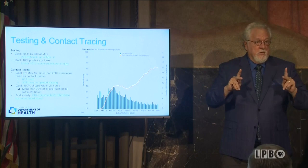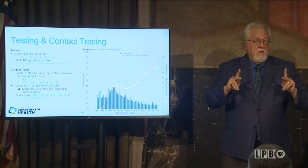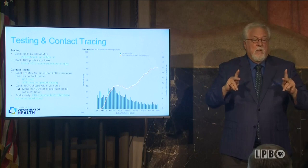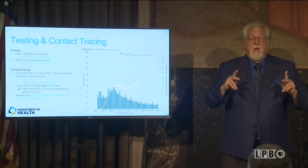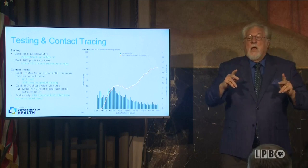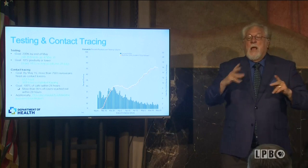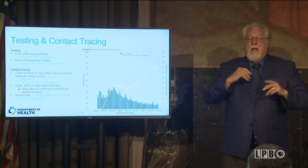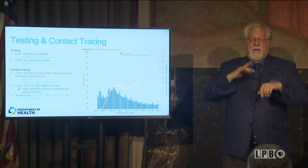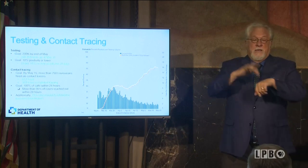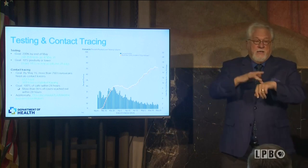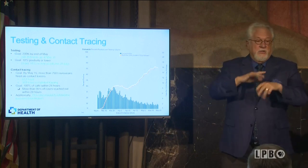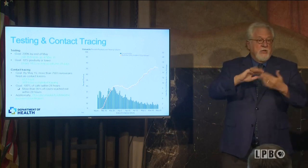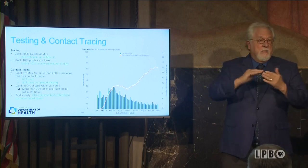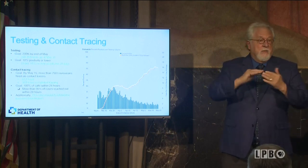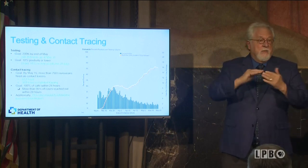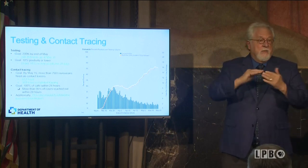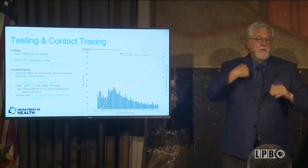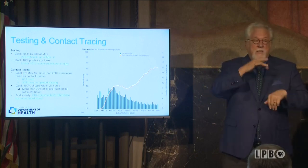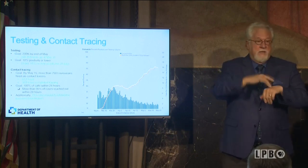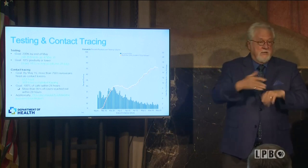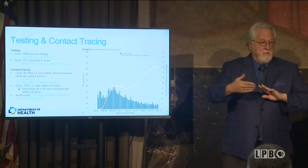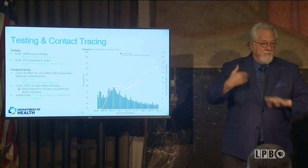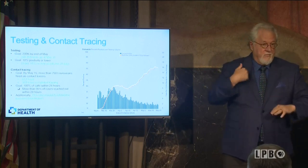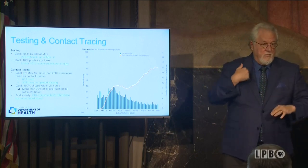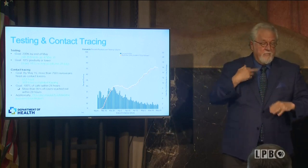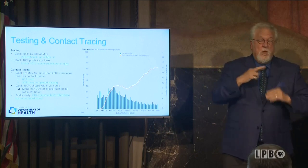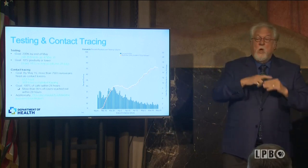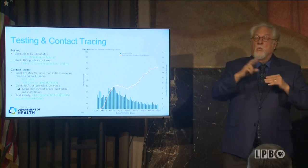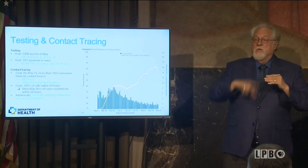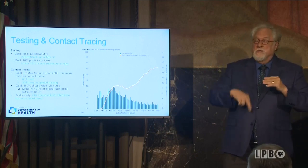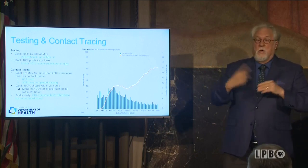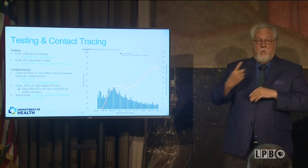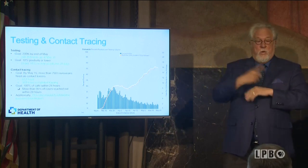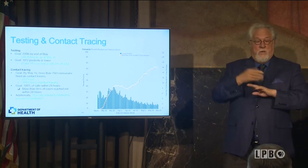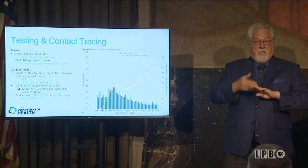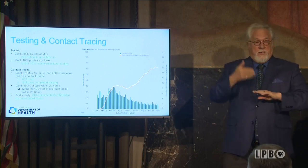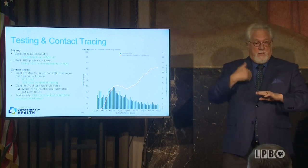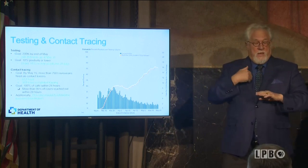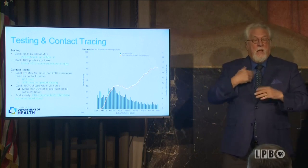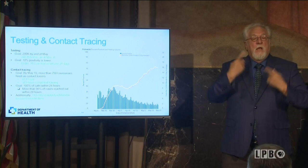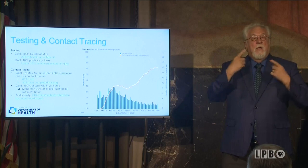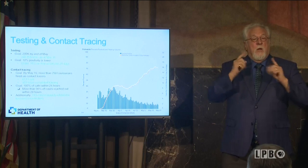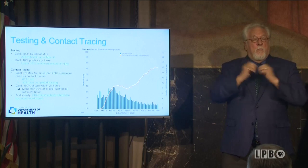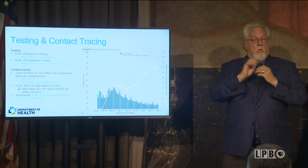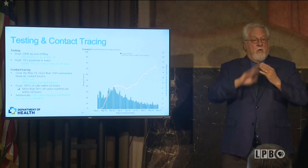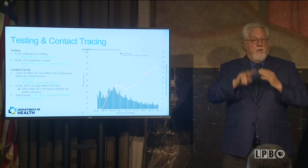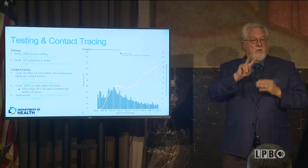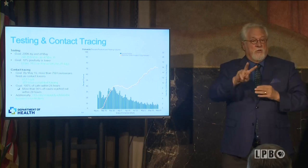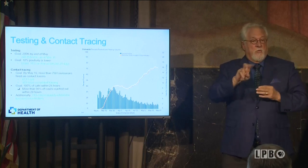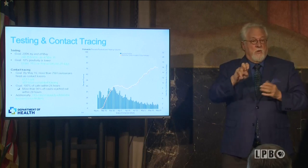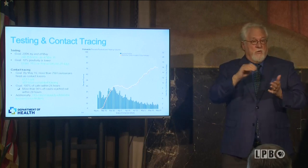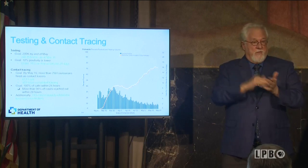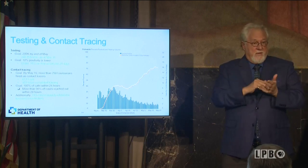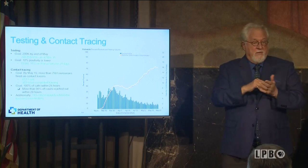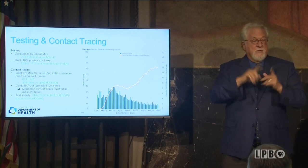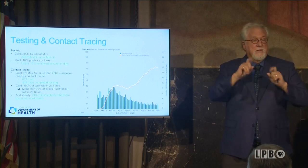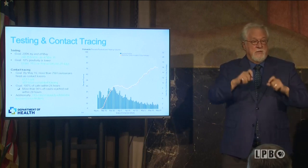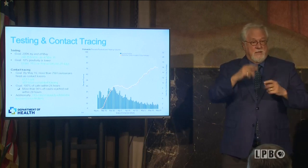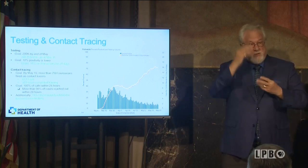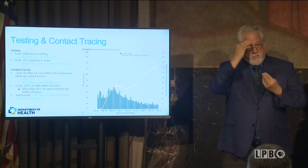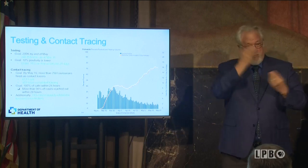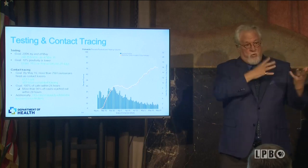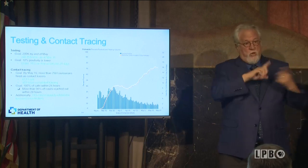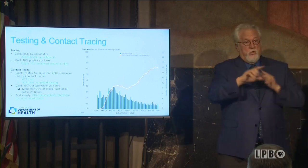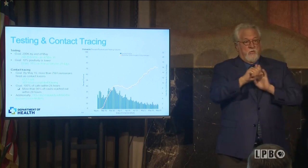had enough reach to in the past. We did, one day early, achieve greater than 200,000 tests reported to the state in the